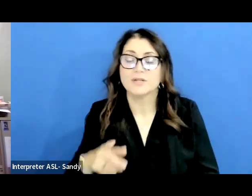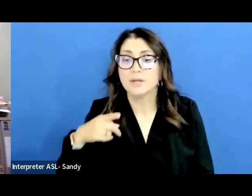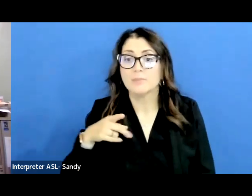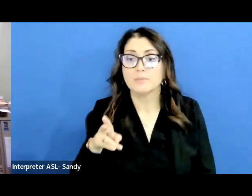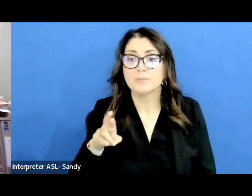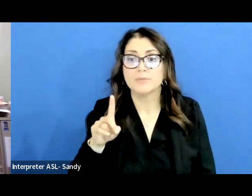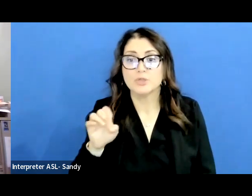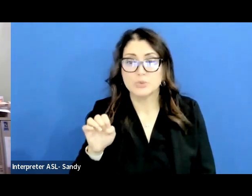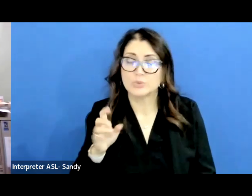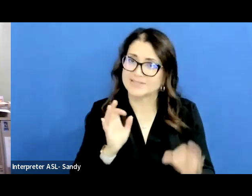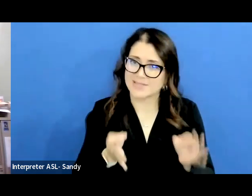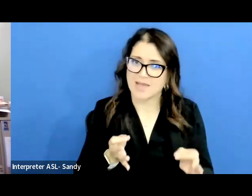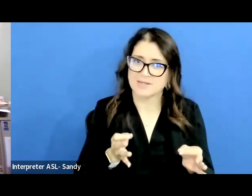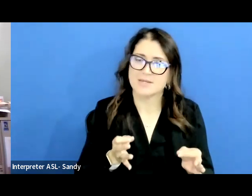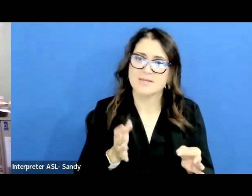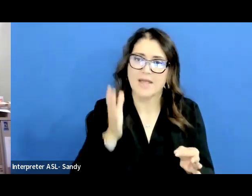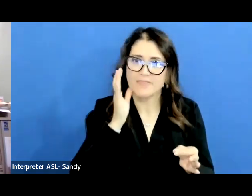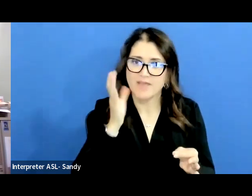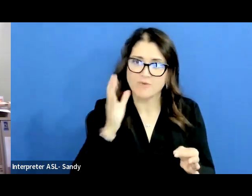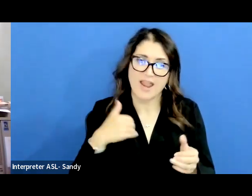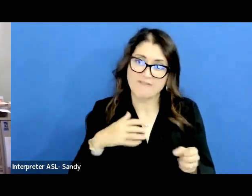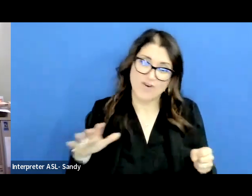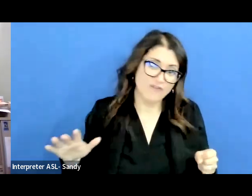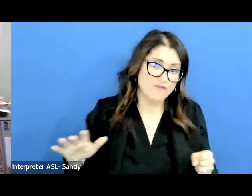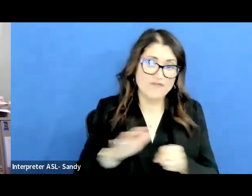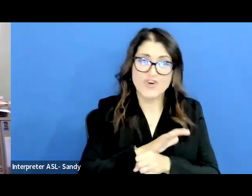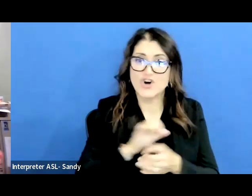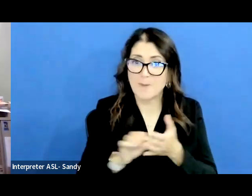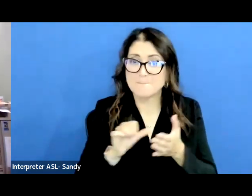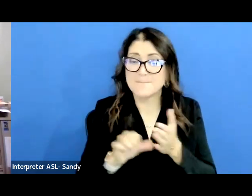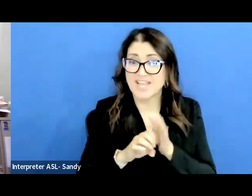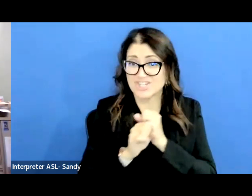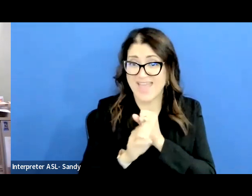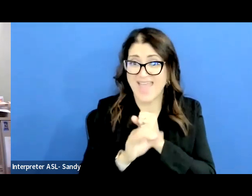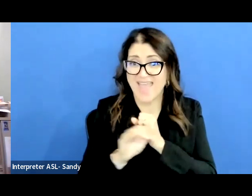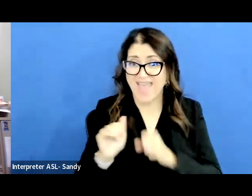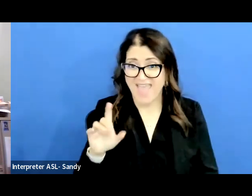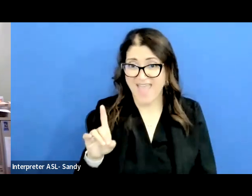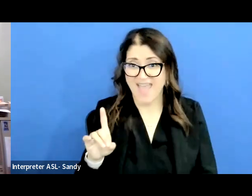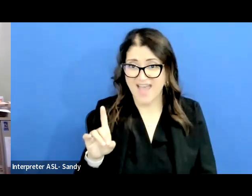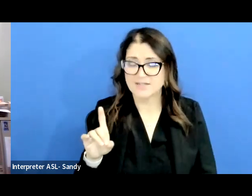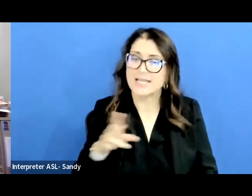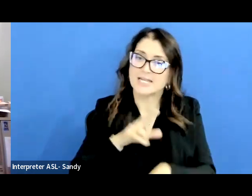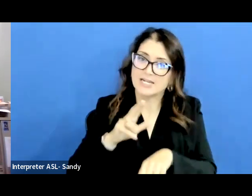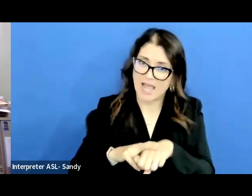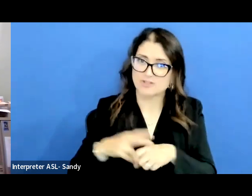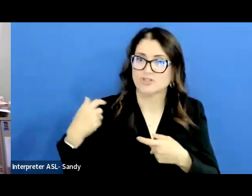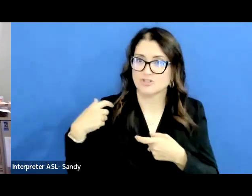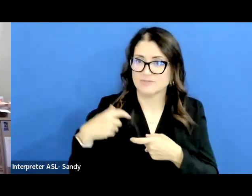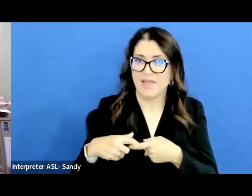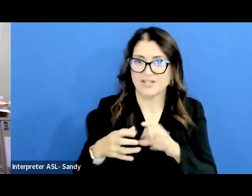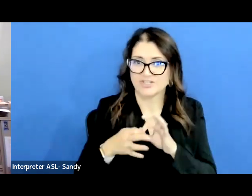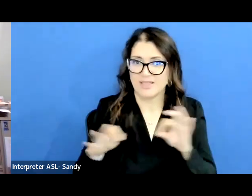decided that they were going to take out a full page ad in a sort of a national Spanish language